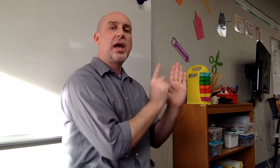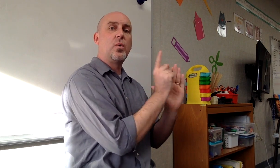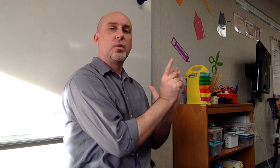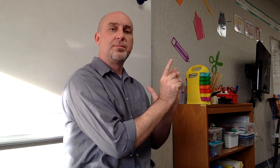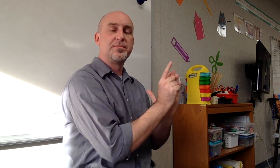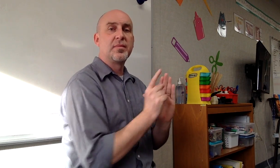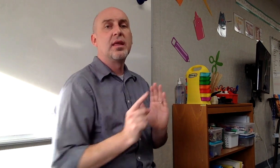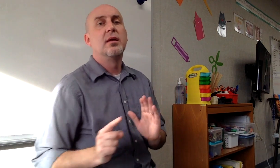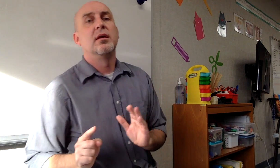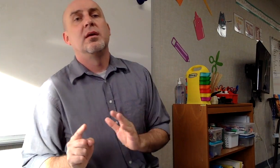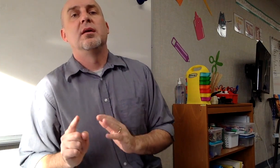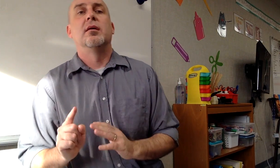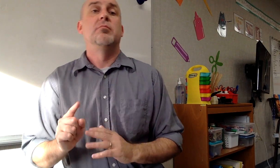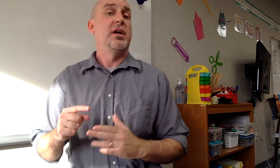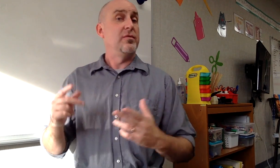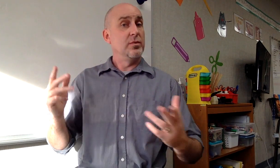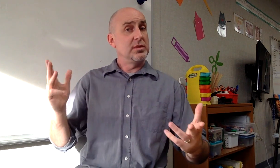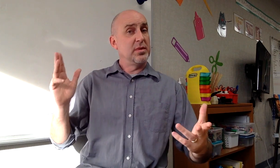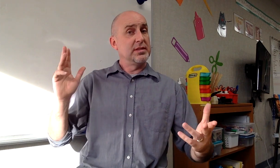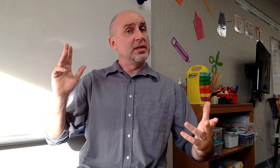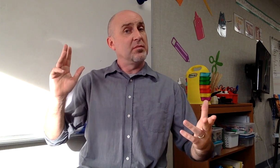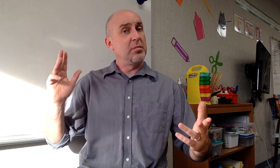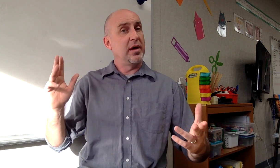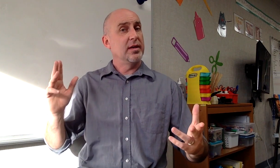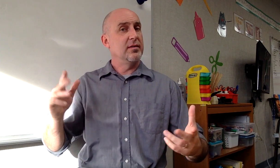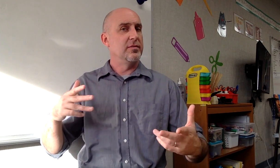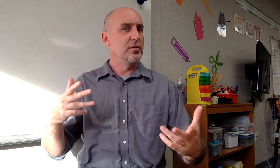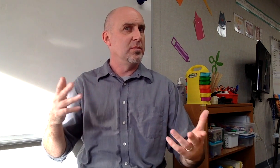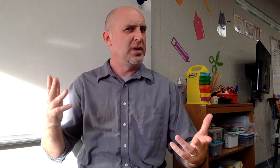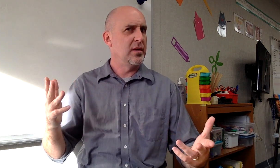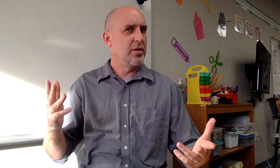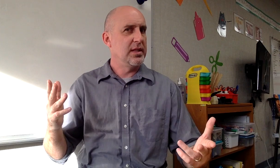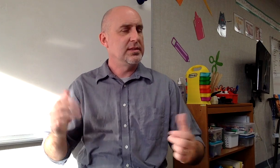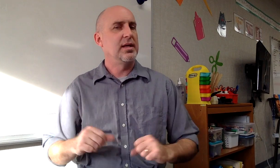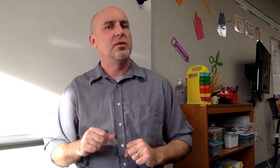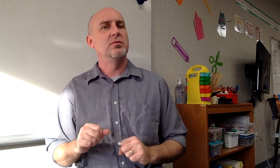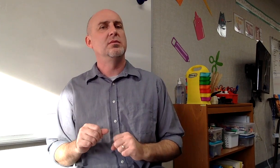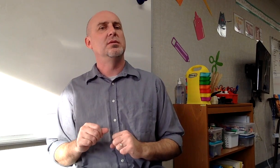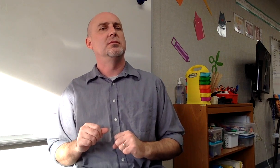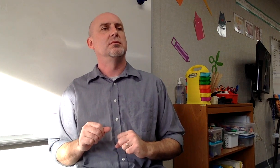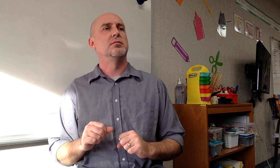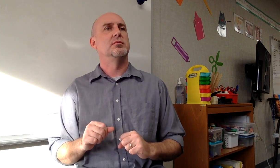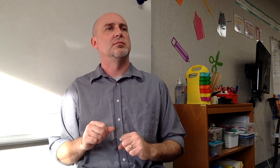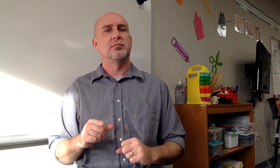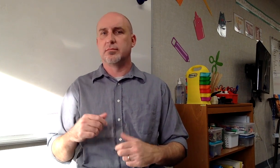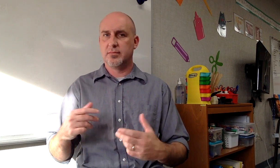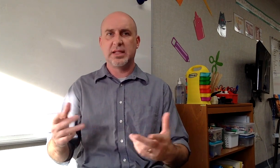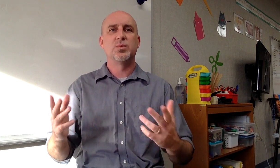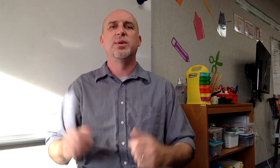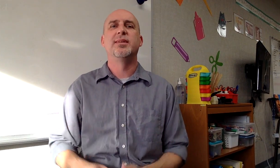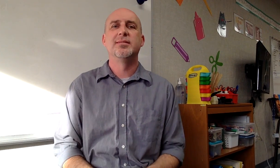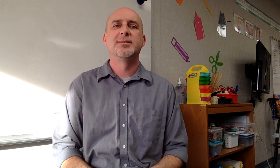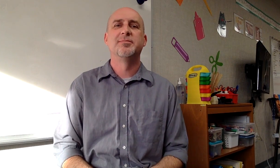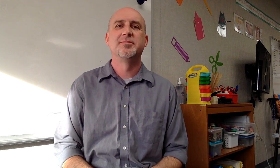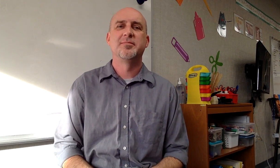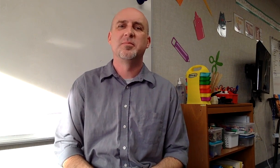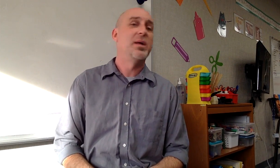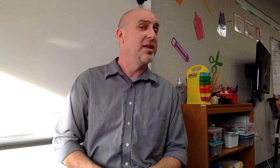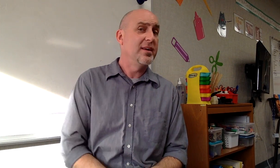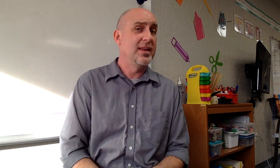Hour. My phone is buzzing in my pocket. If you can pick up on that sound, that's what it is. But I'm not gonna